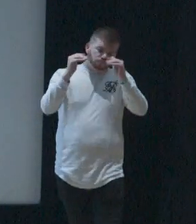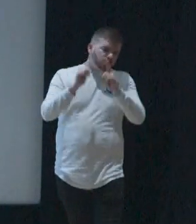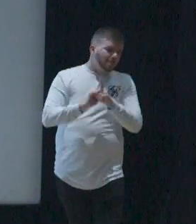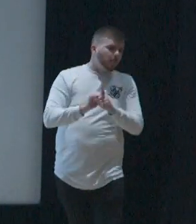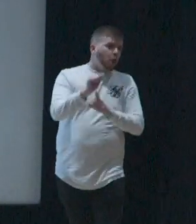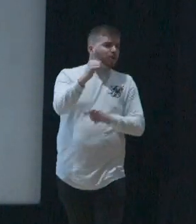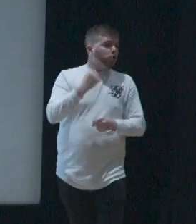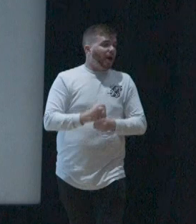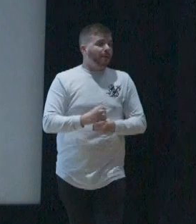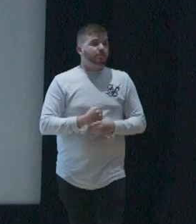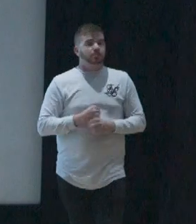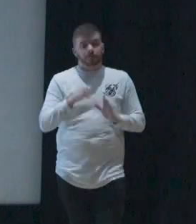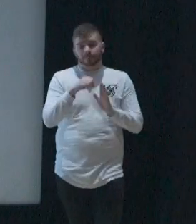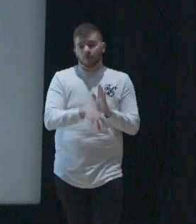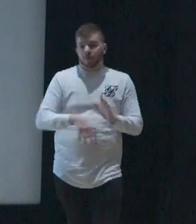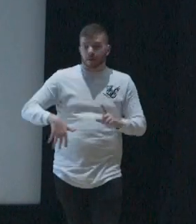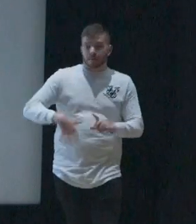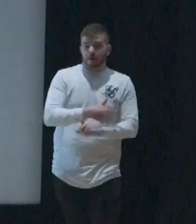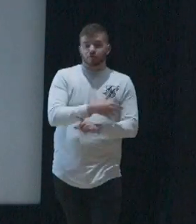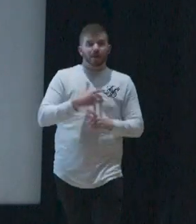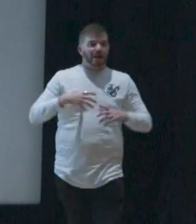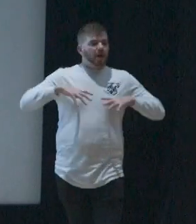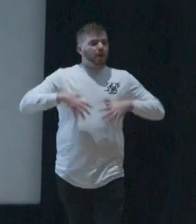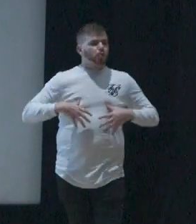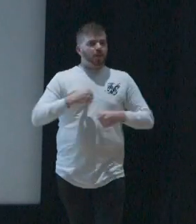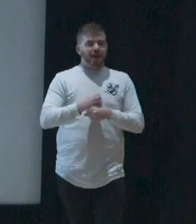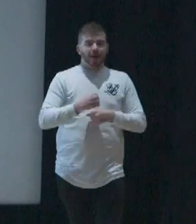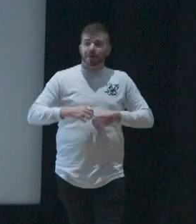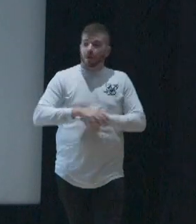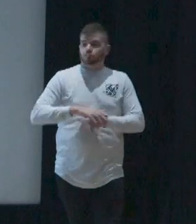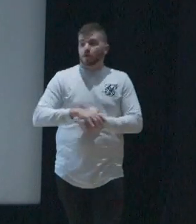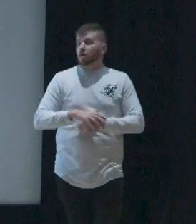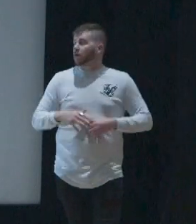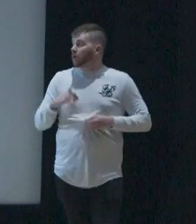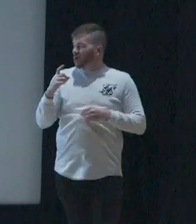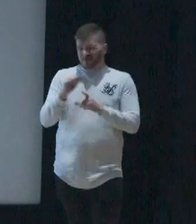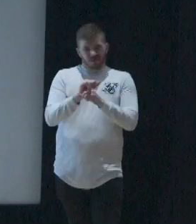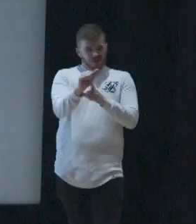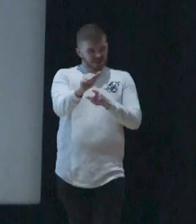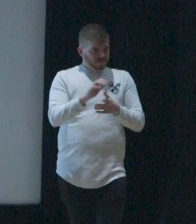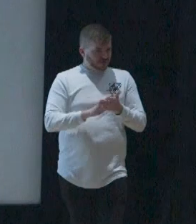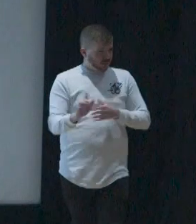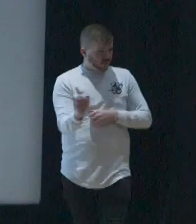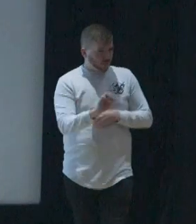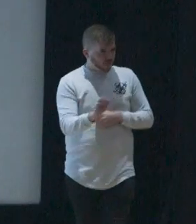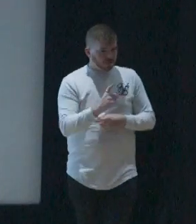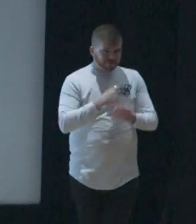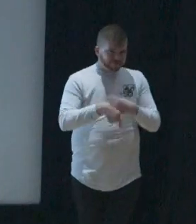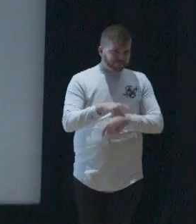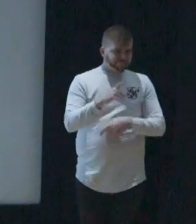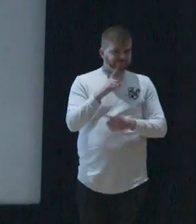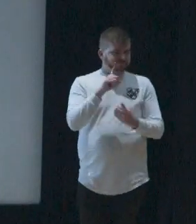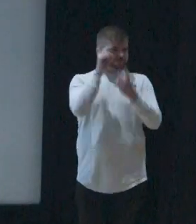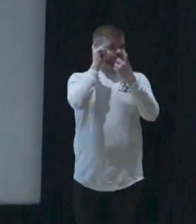and this does come partly from our background in the casual games area. Polish means slightly different things to different people, depending on